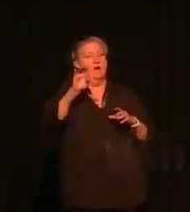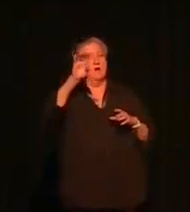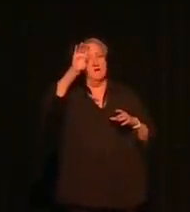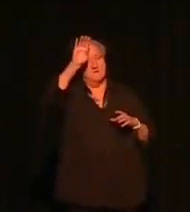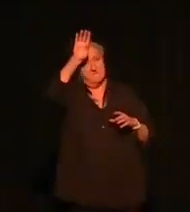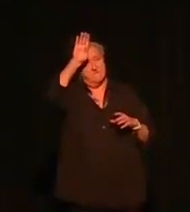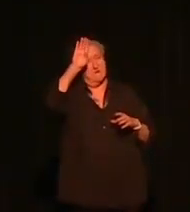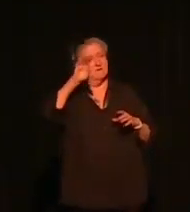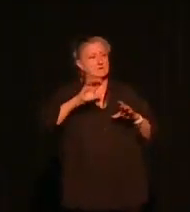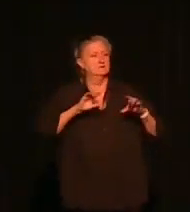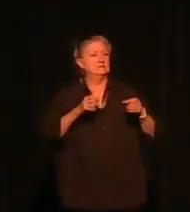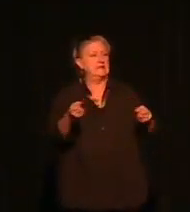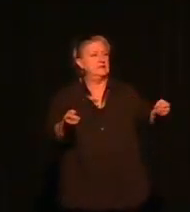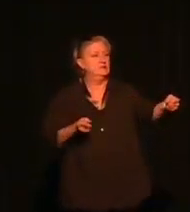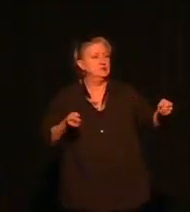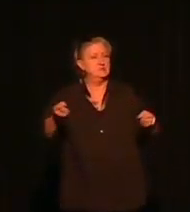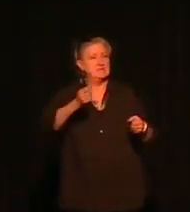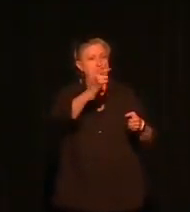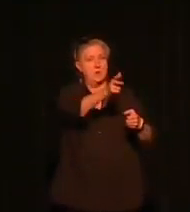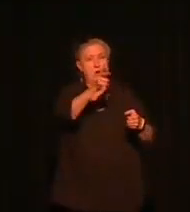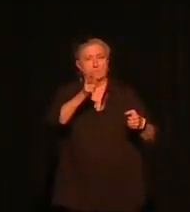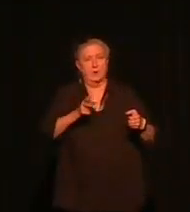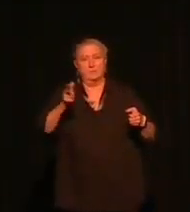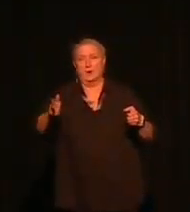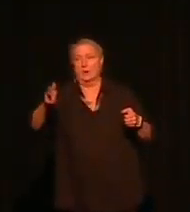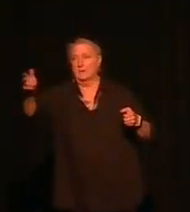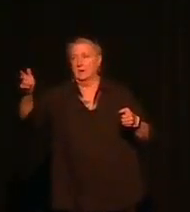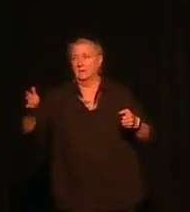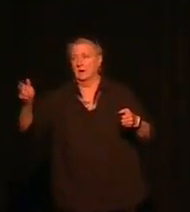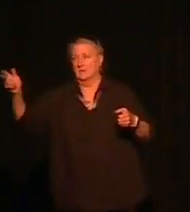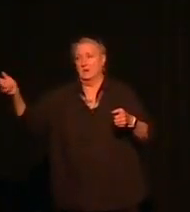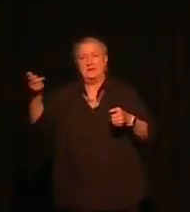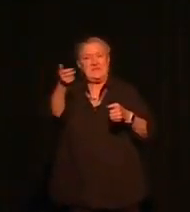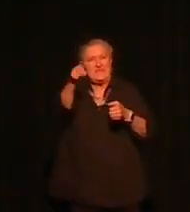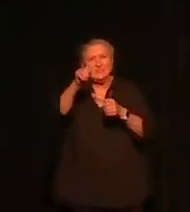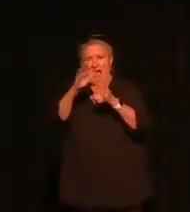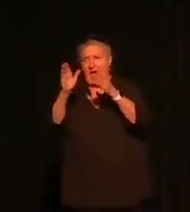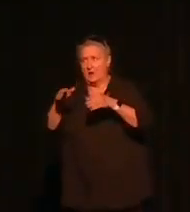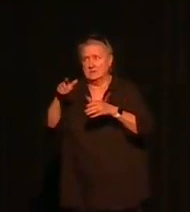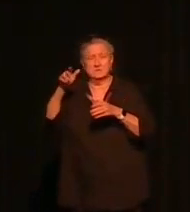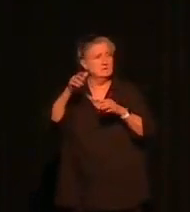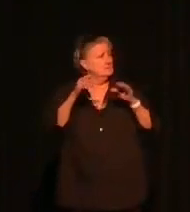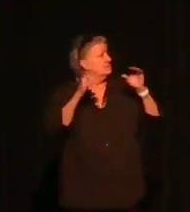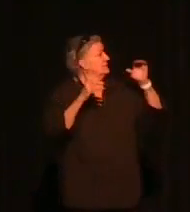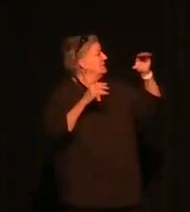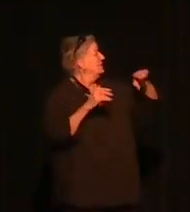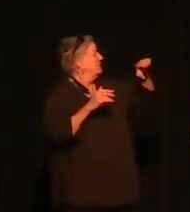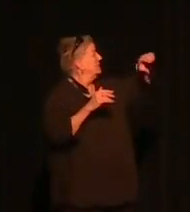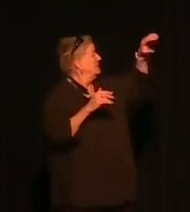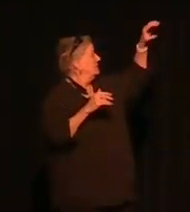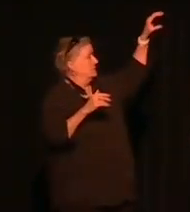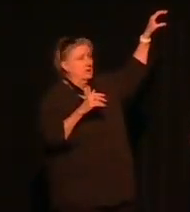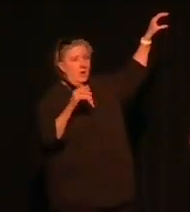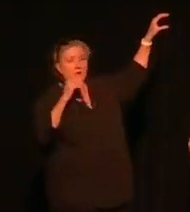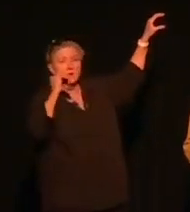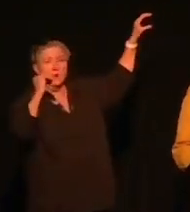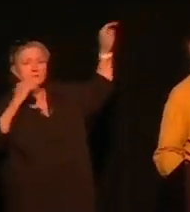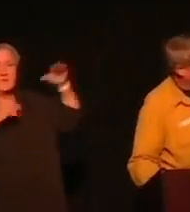parked at and near these houses, right along here, all of the homes above